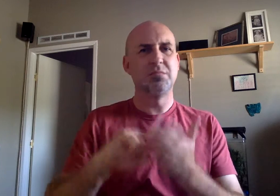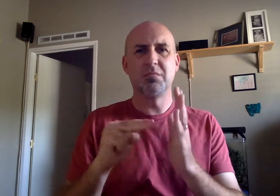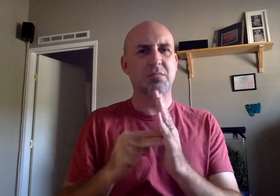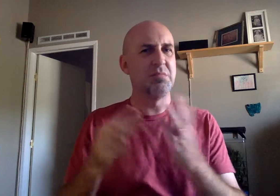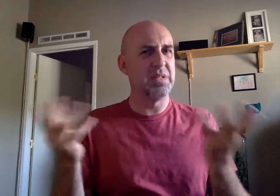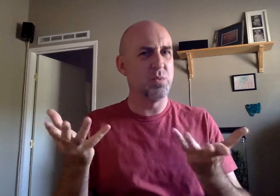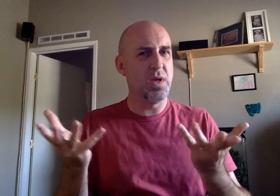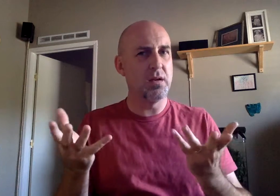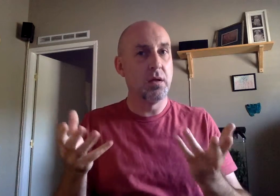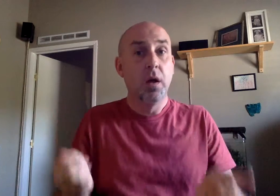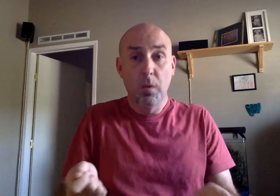Means what?